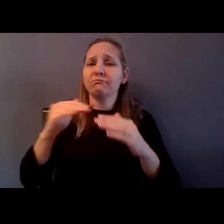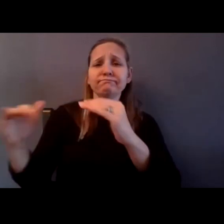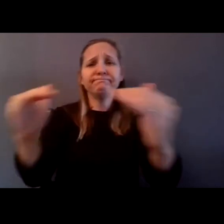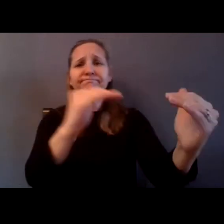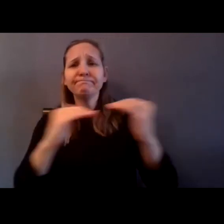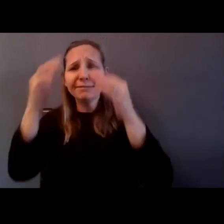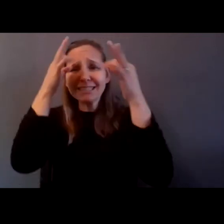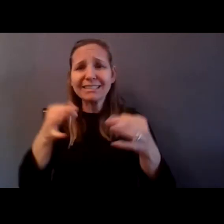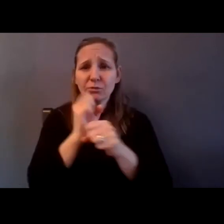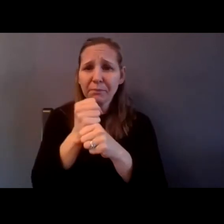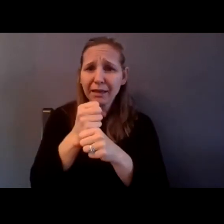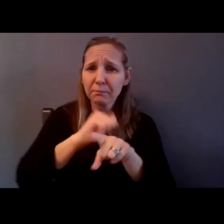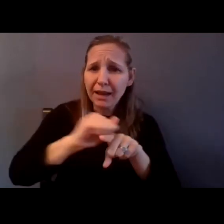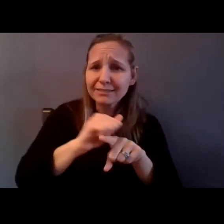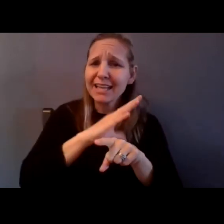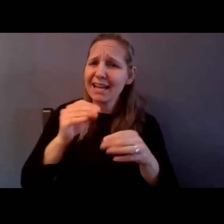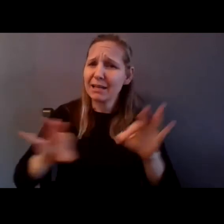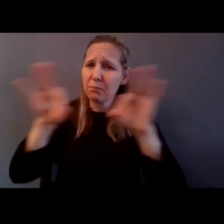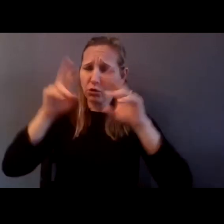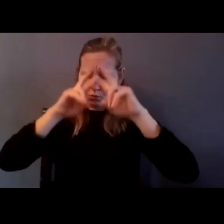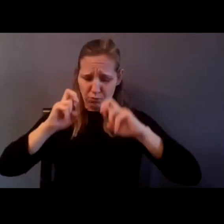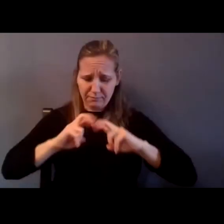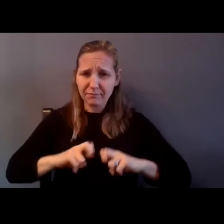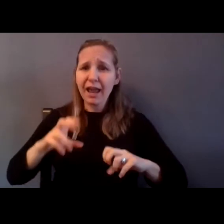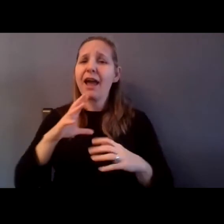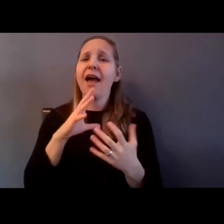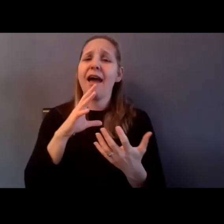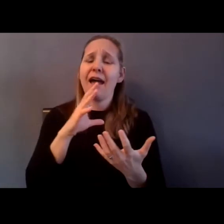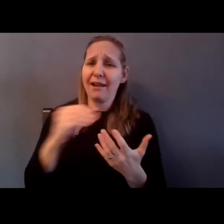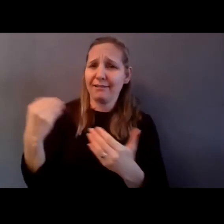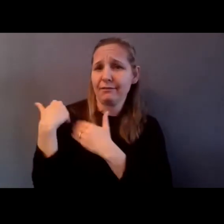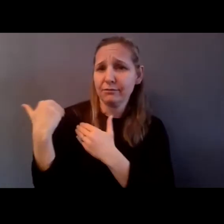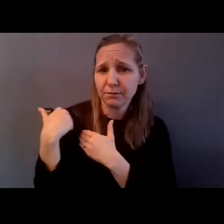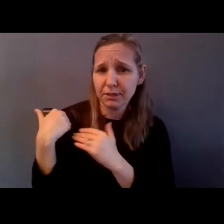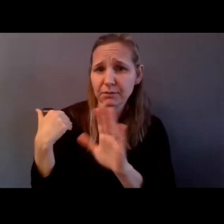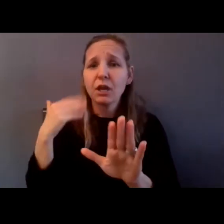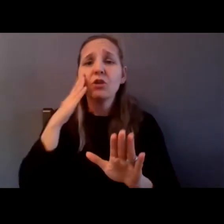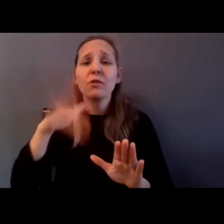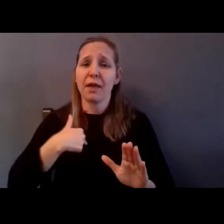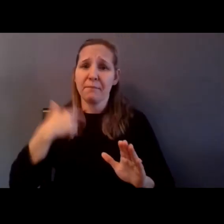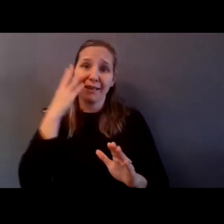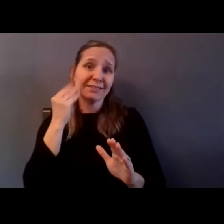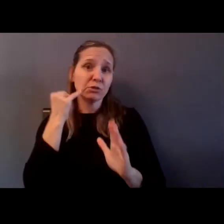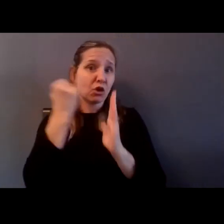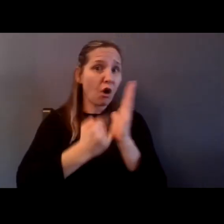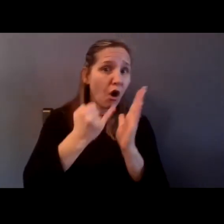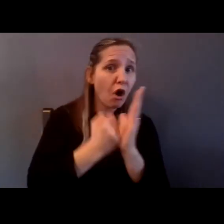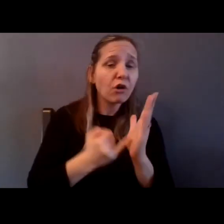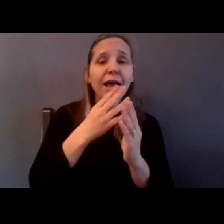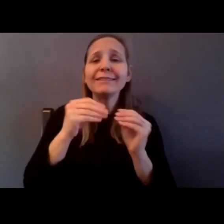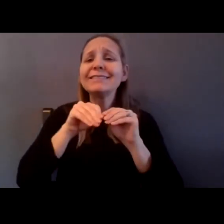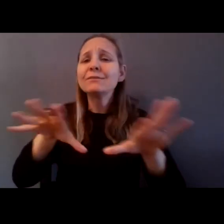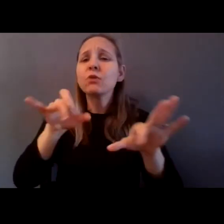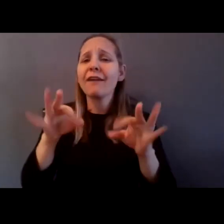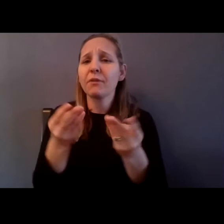and critical self-reflection and accountability. In my experience, artworks, practices, and discursive material that